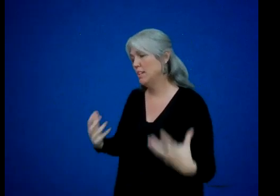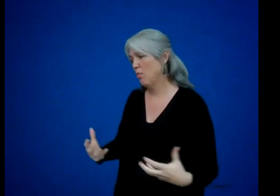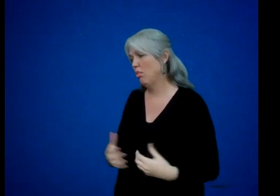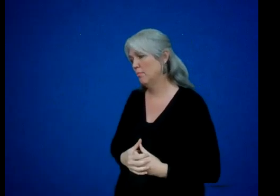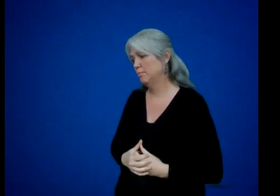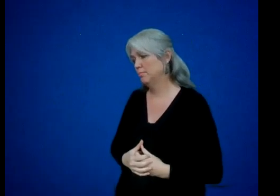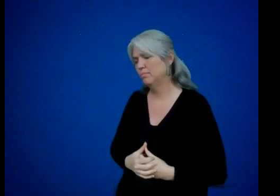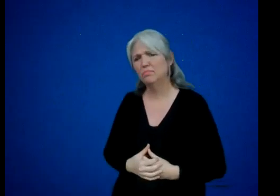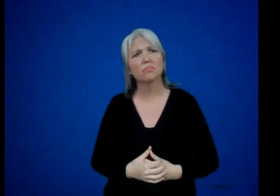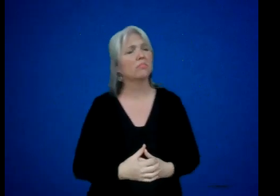How old was he?